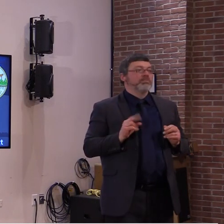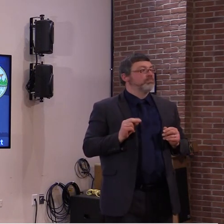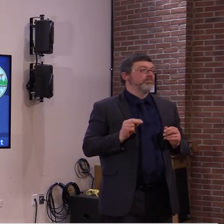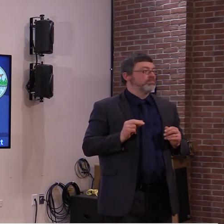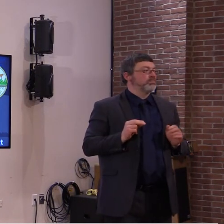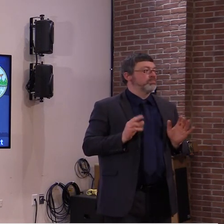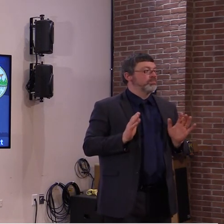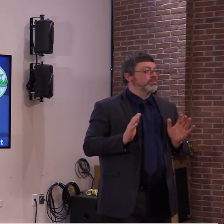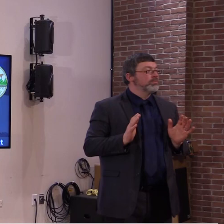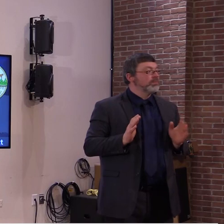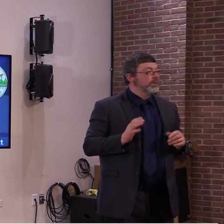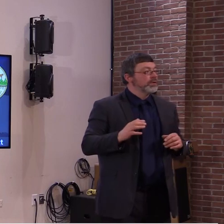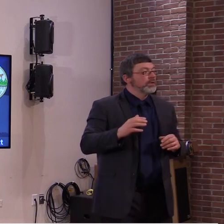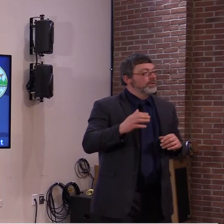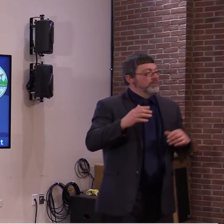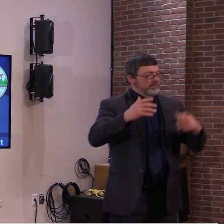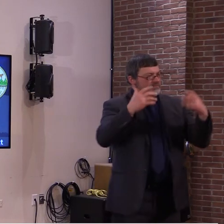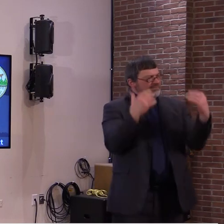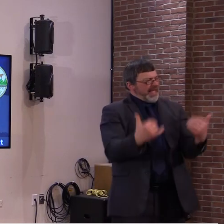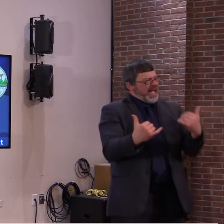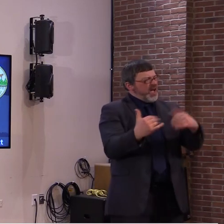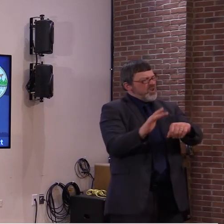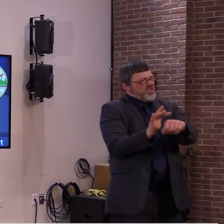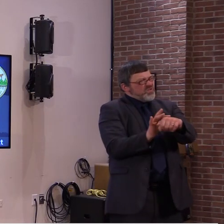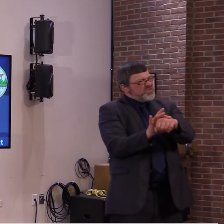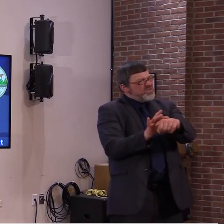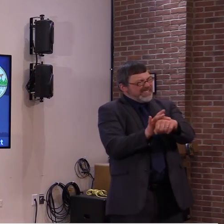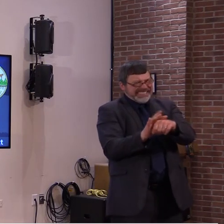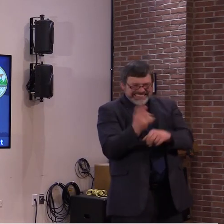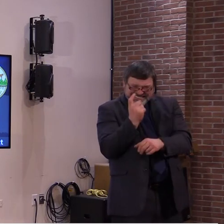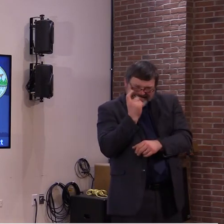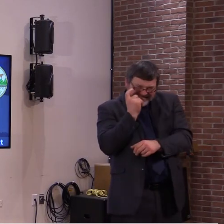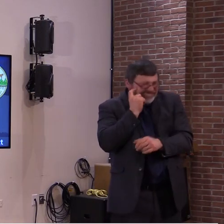it versus just hasn't gotten it yet.